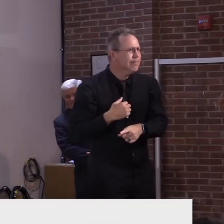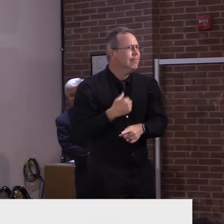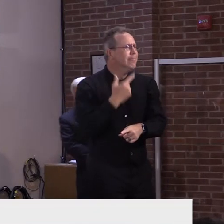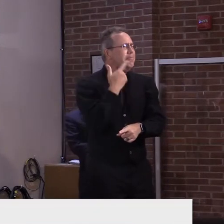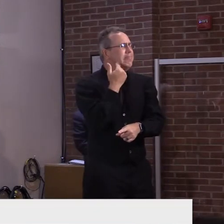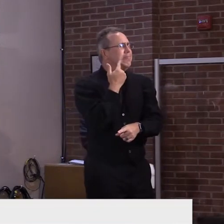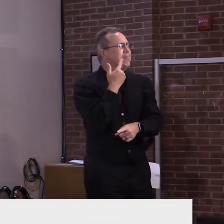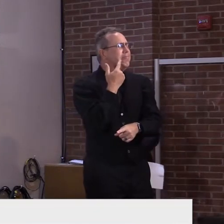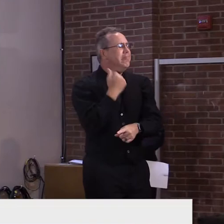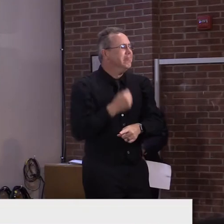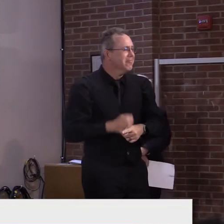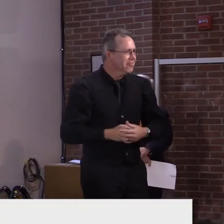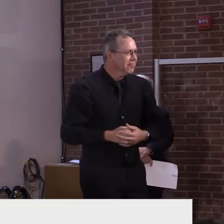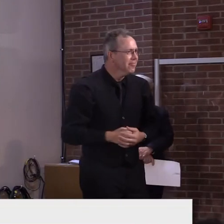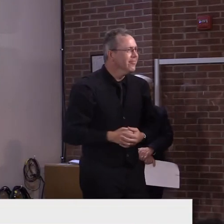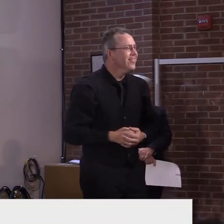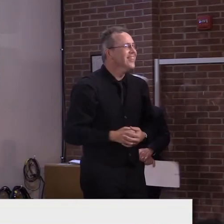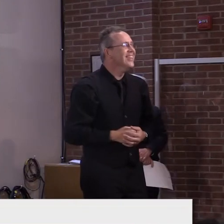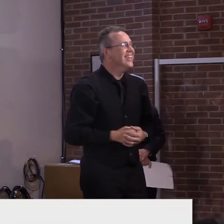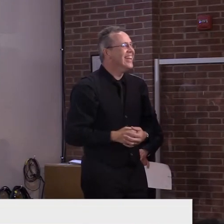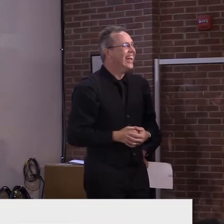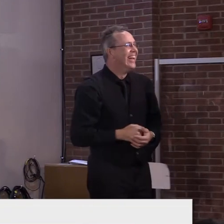And we can repeat that.